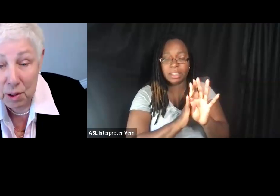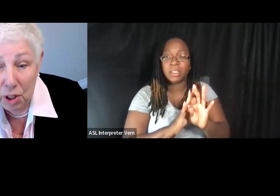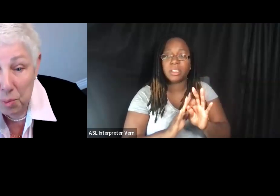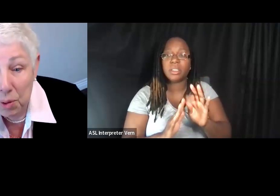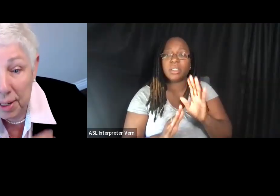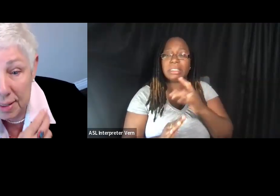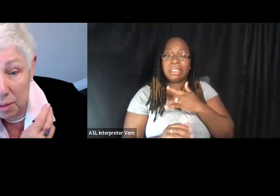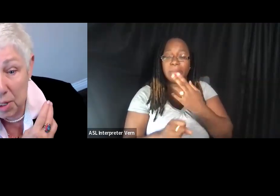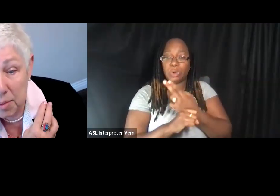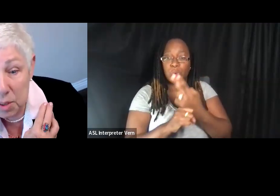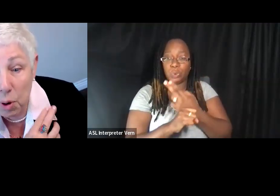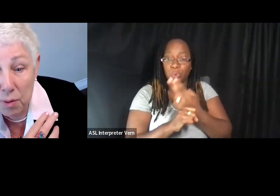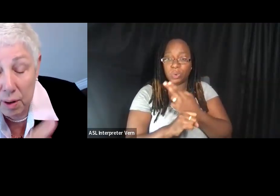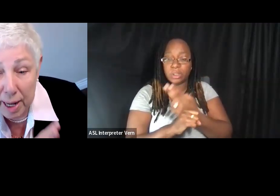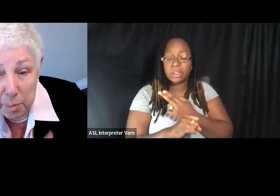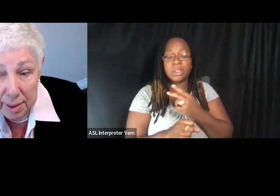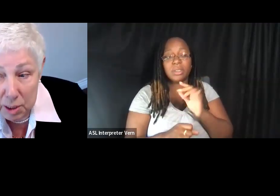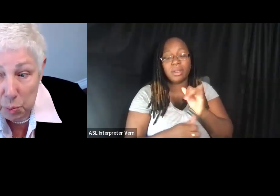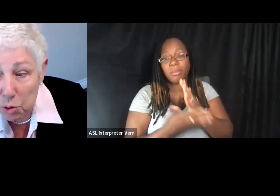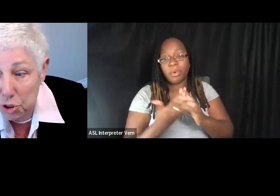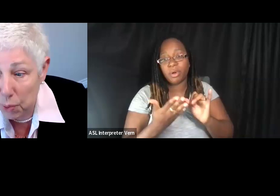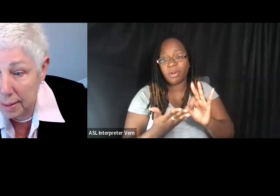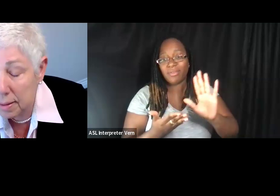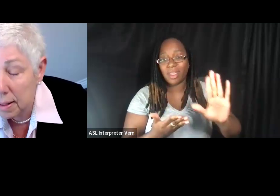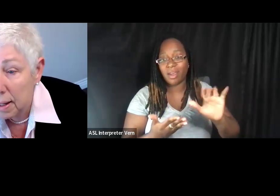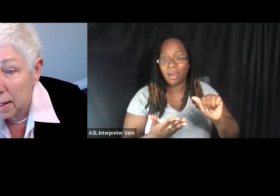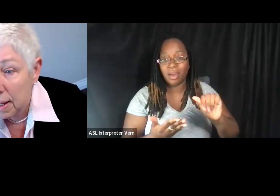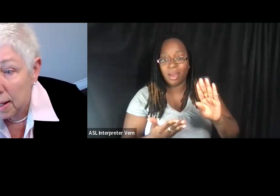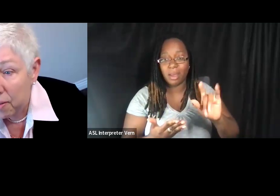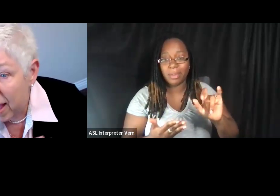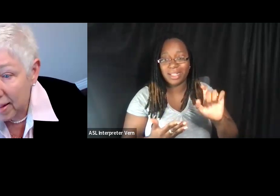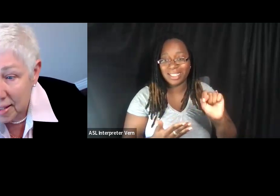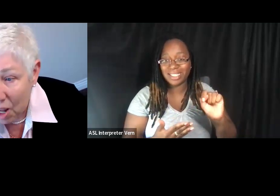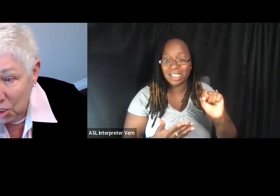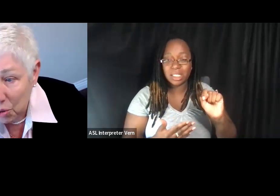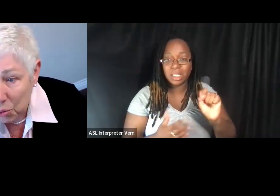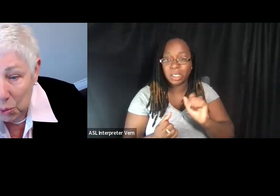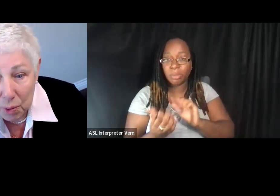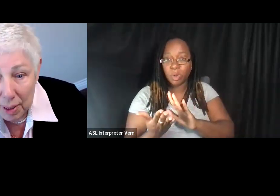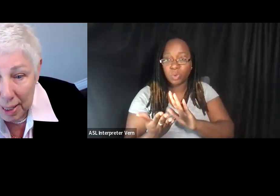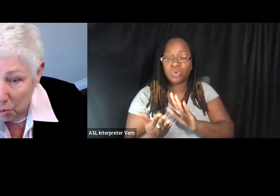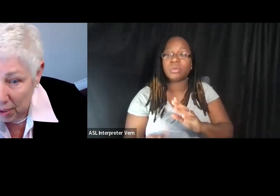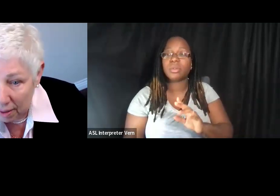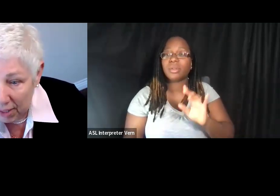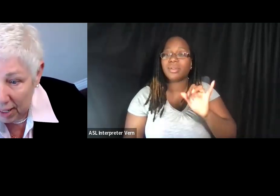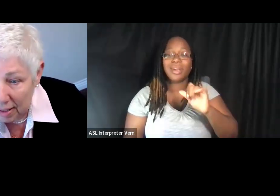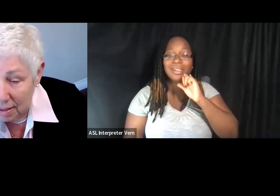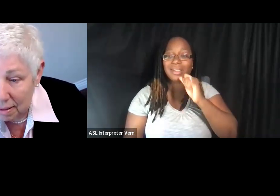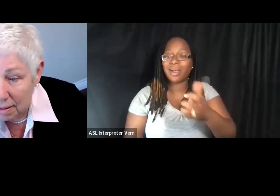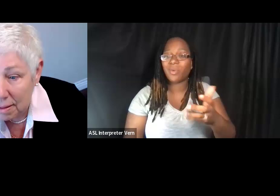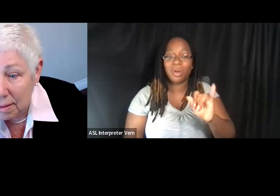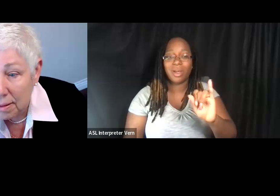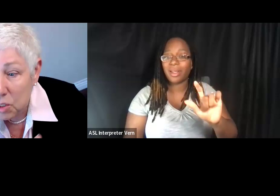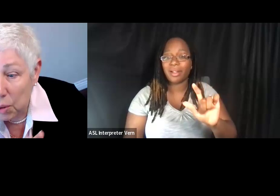out there in the community sometimes as part of their ableist approach to us. That's not who independent living